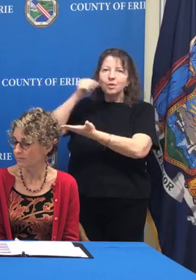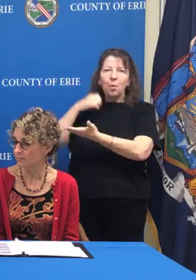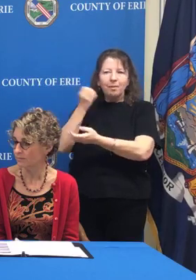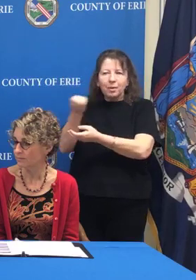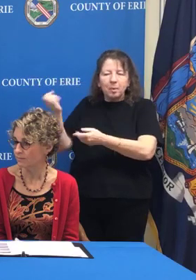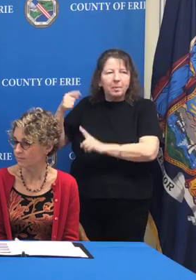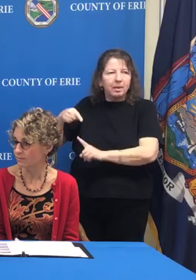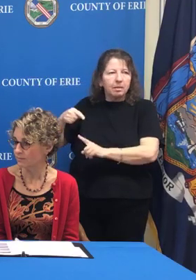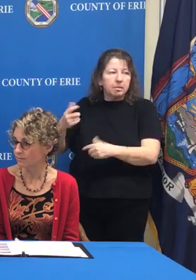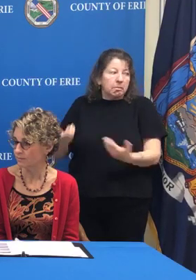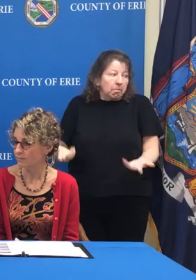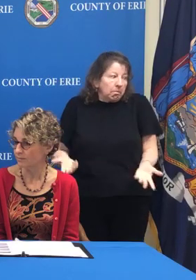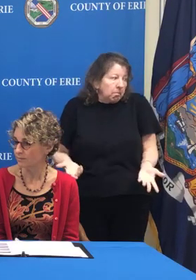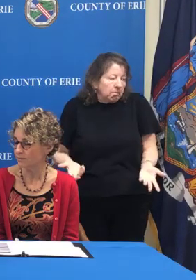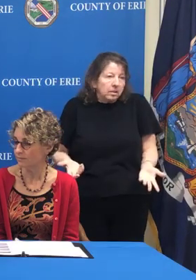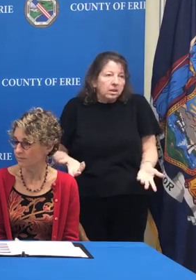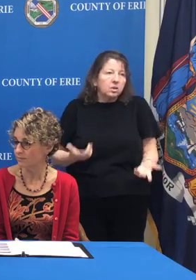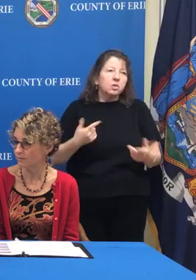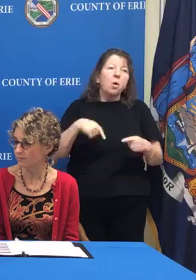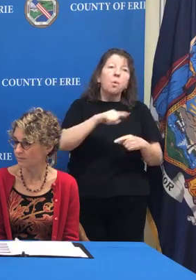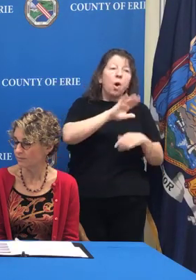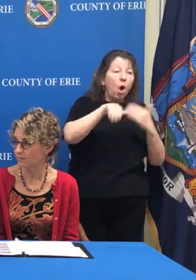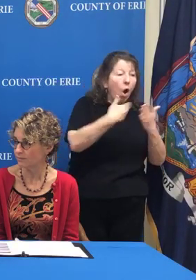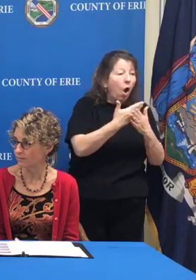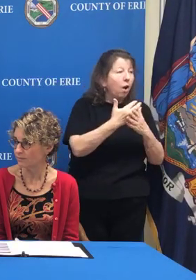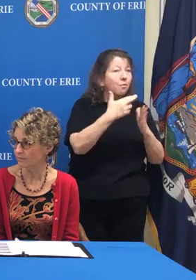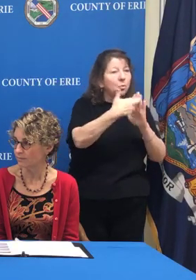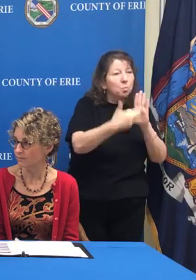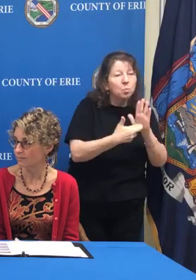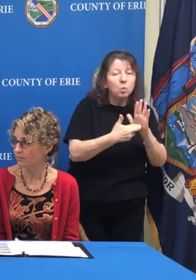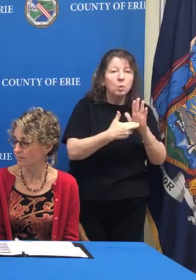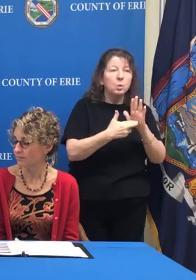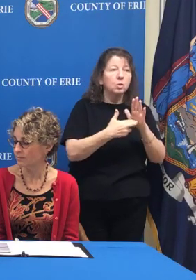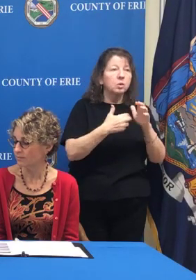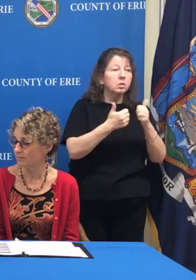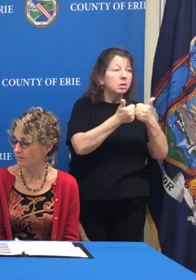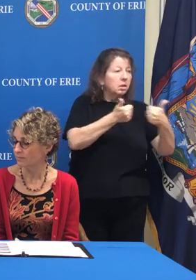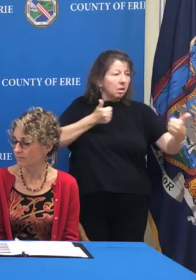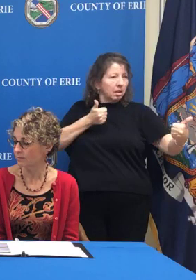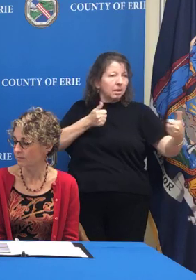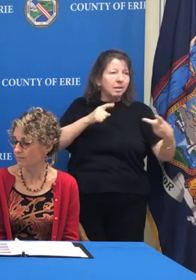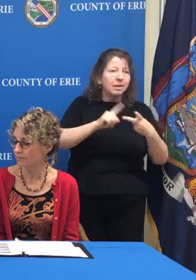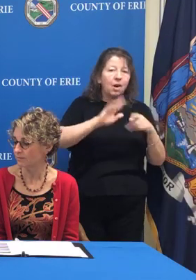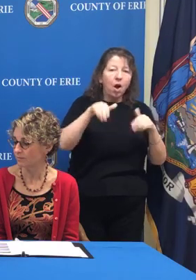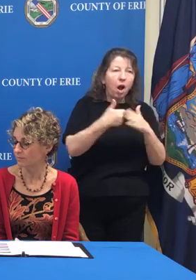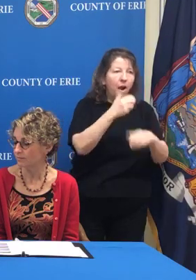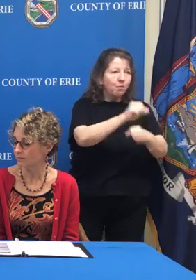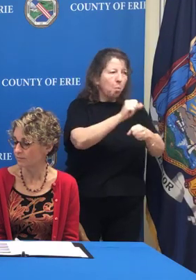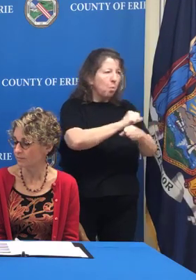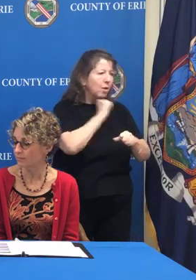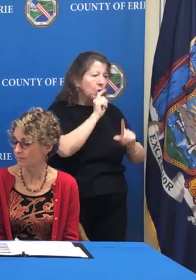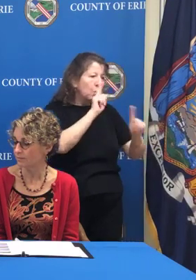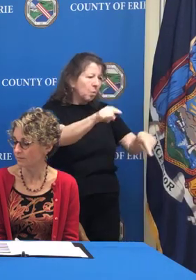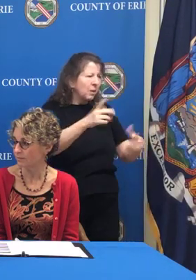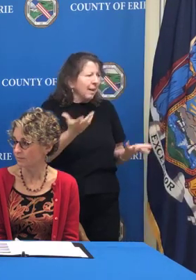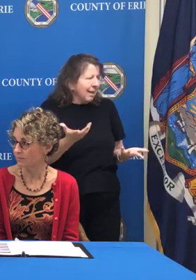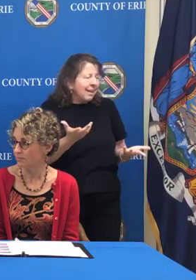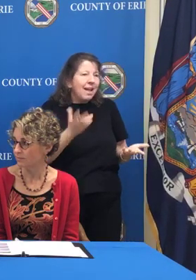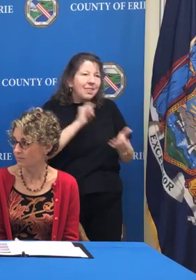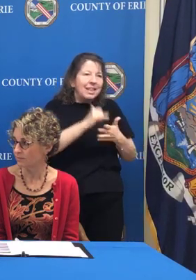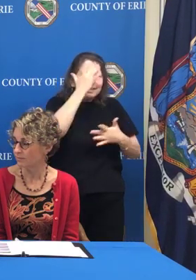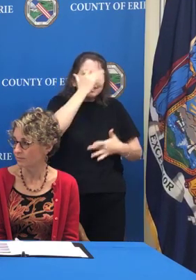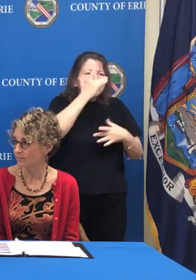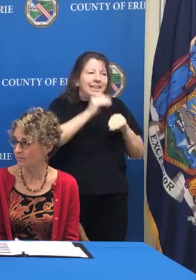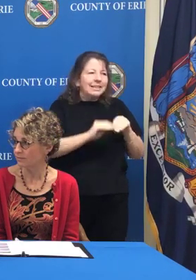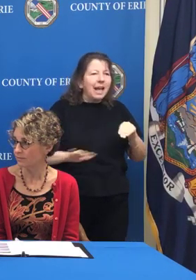with regards to work rules, with regards to social distancing. It's out there, and you have to assume someplace you